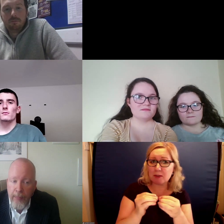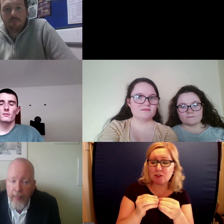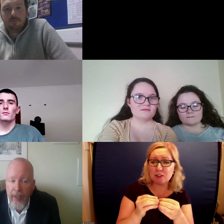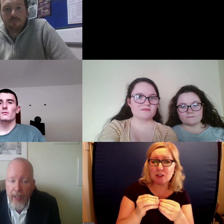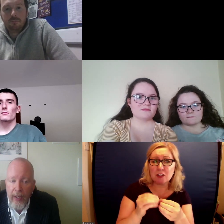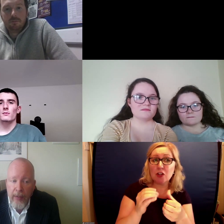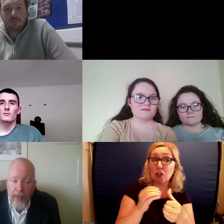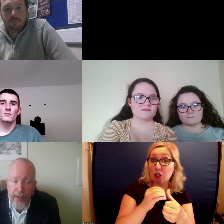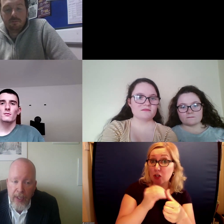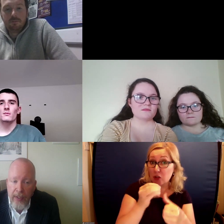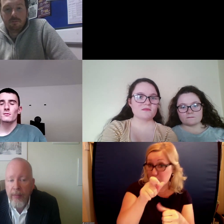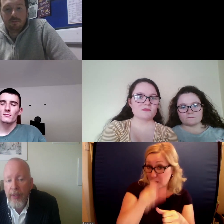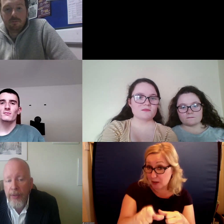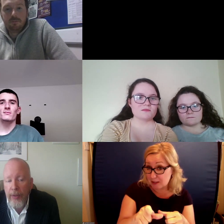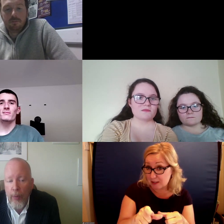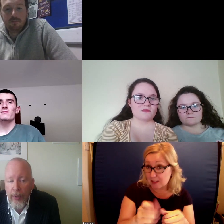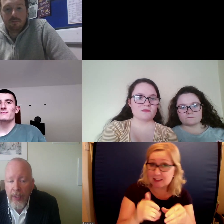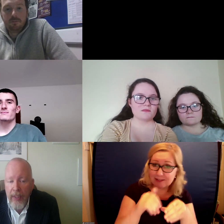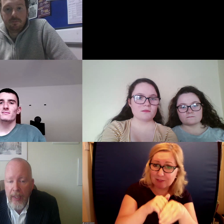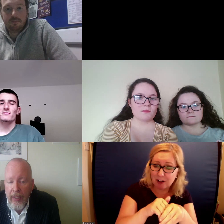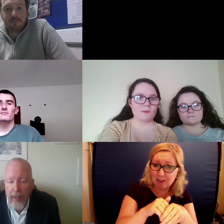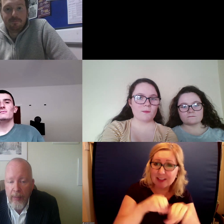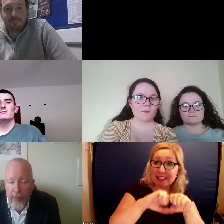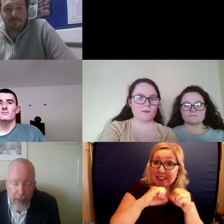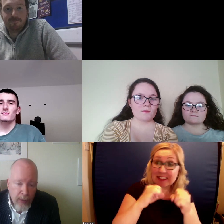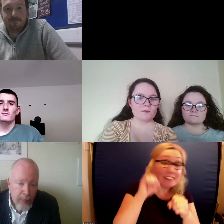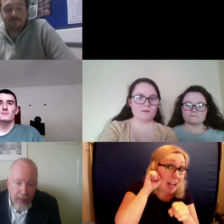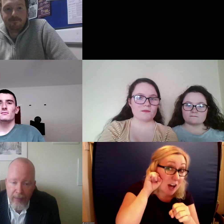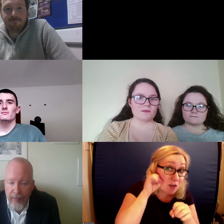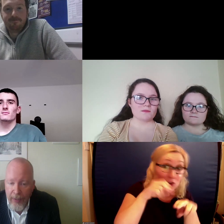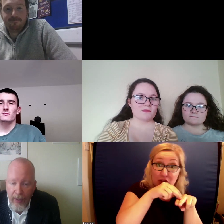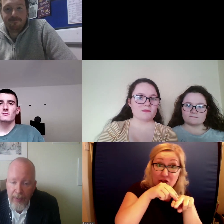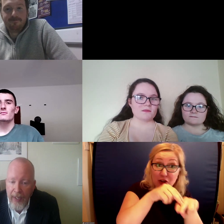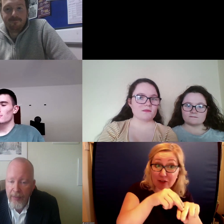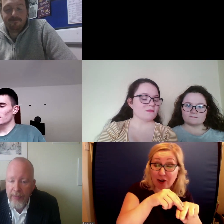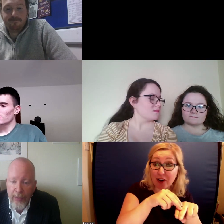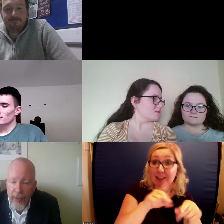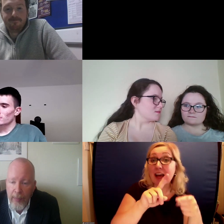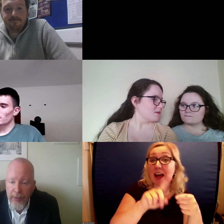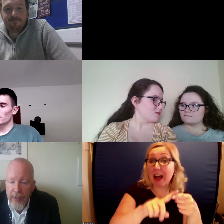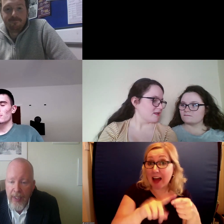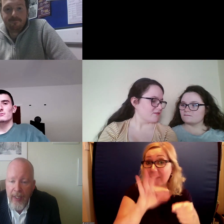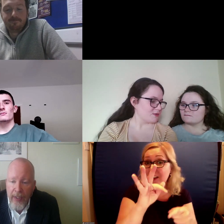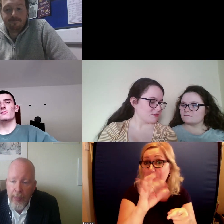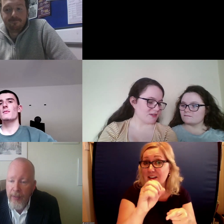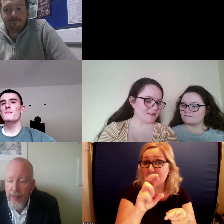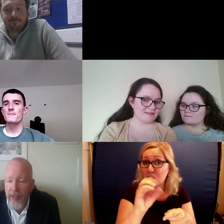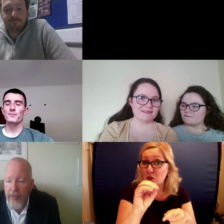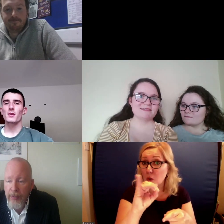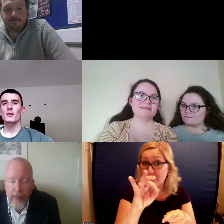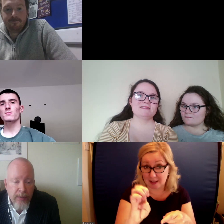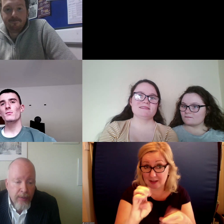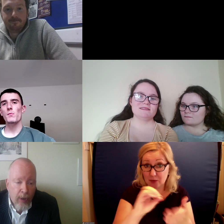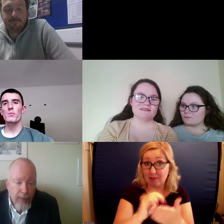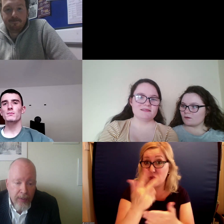Kemp, and then Shannon and Shirley Ward. The three of you have been incredibly active Foróige members. You're part of the Eastside